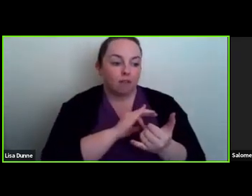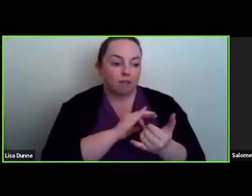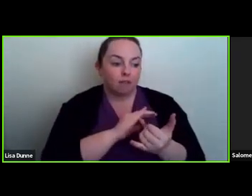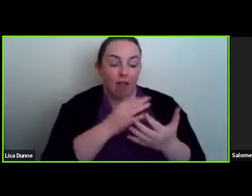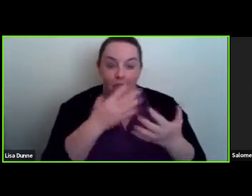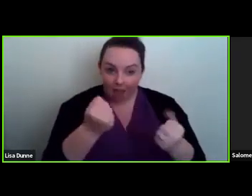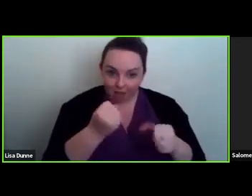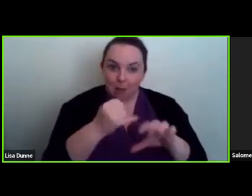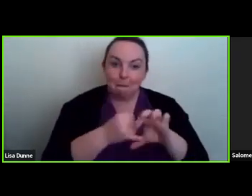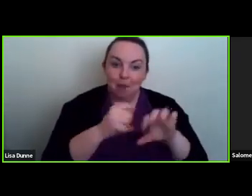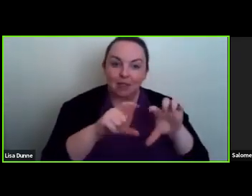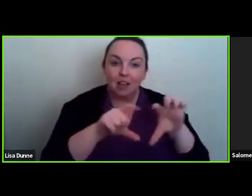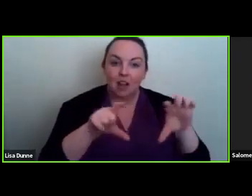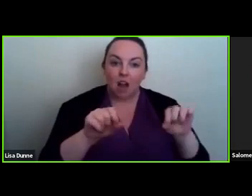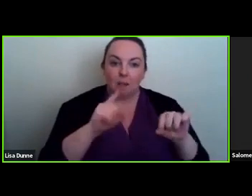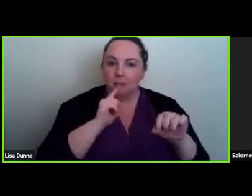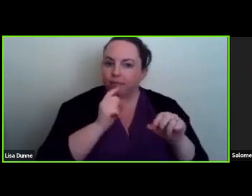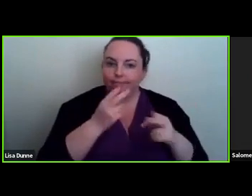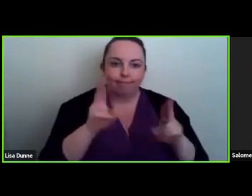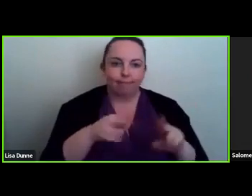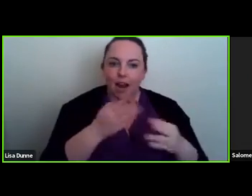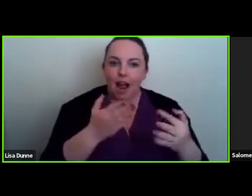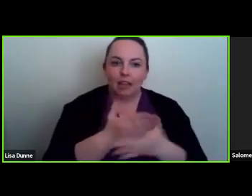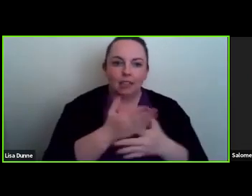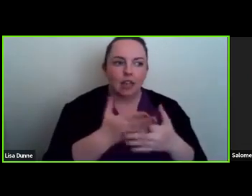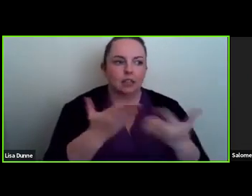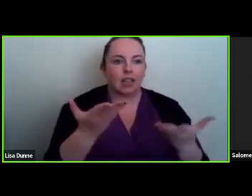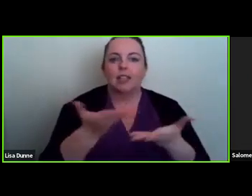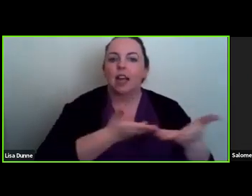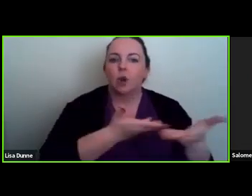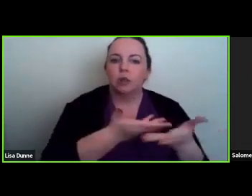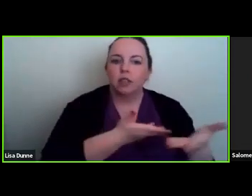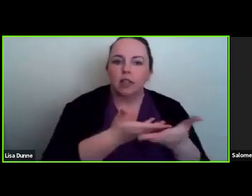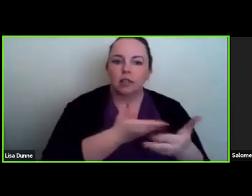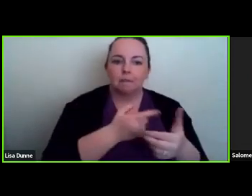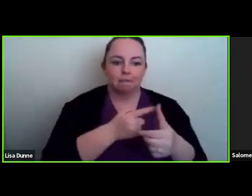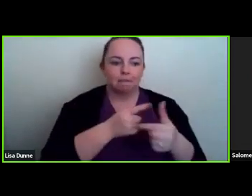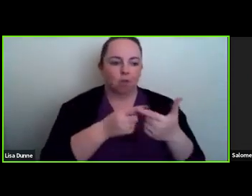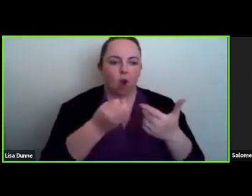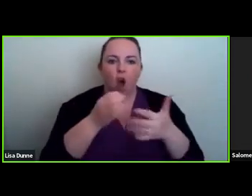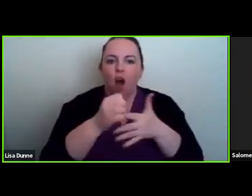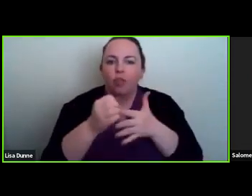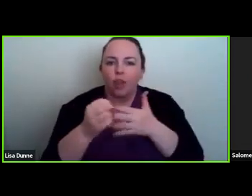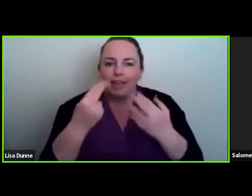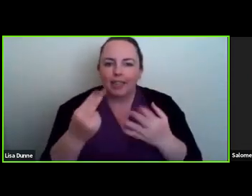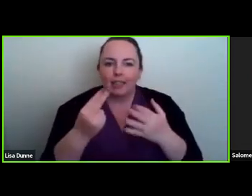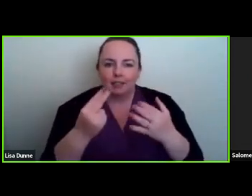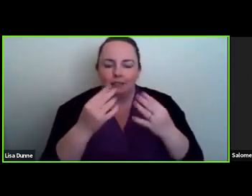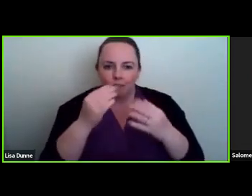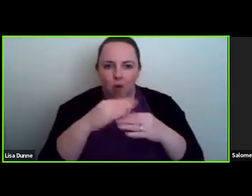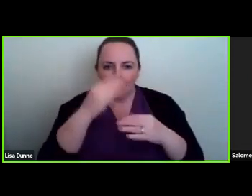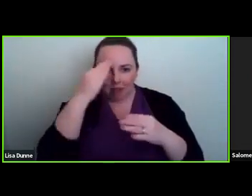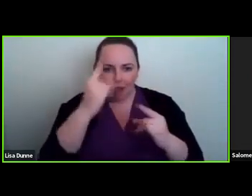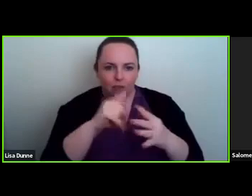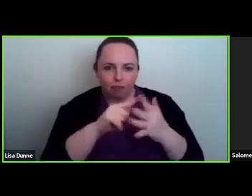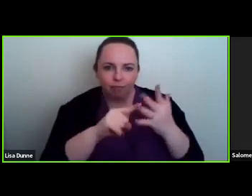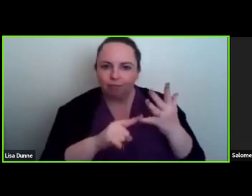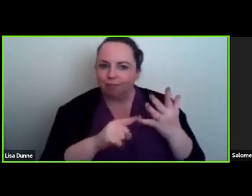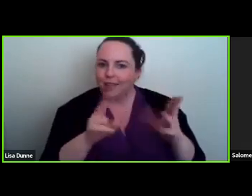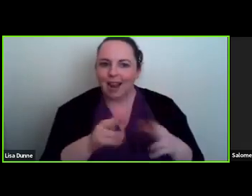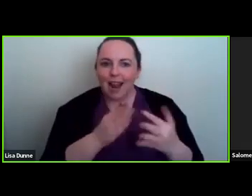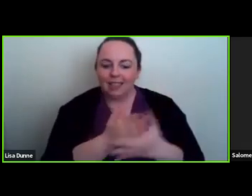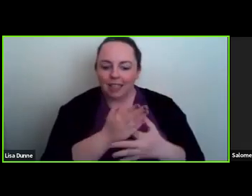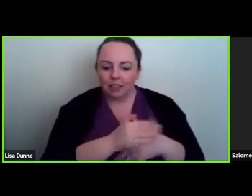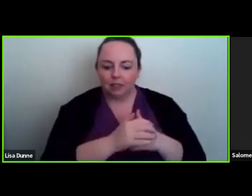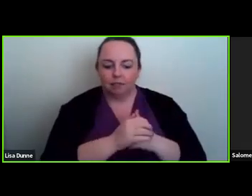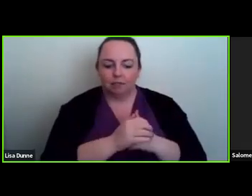but still they are not able to access, for example, counseling or other needs that they may want to access. Access to